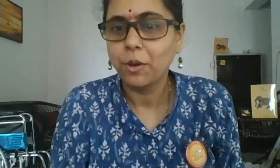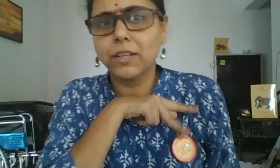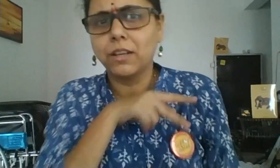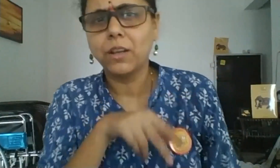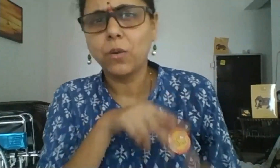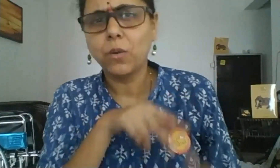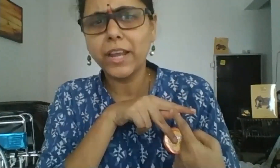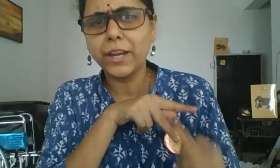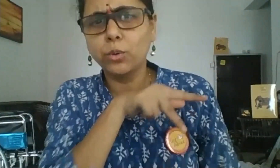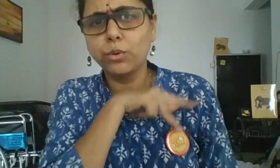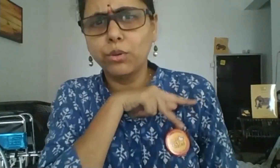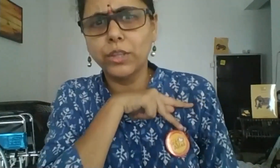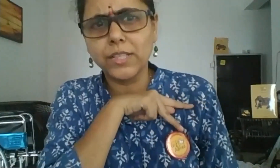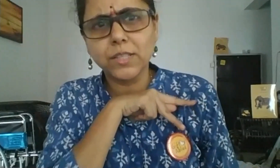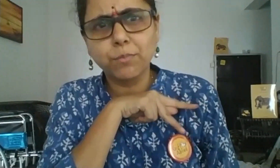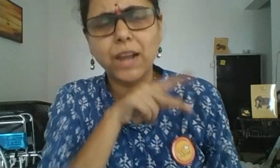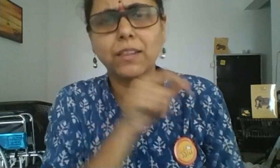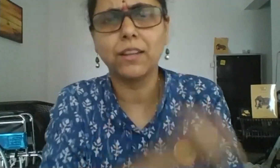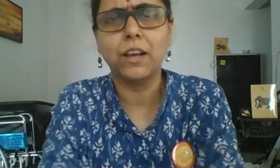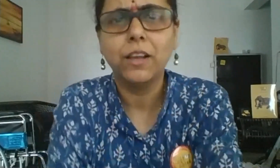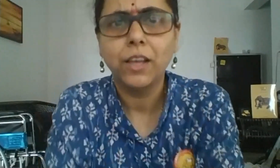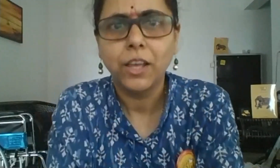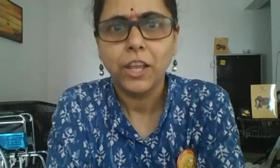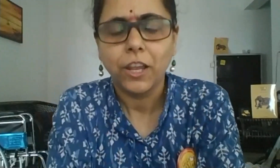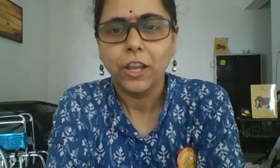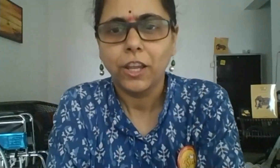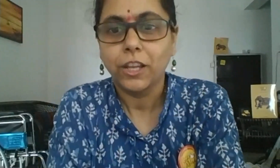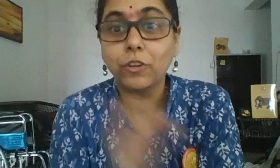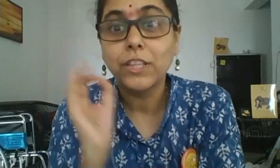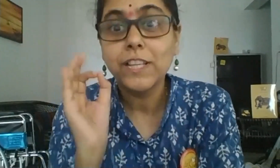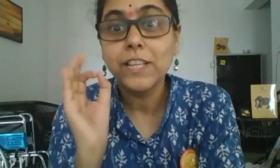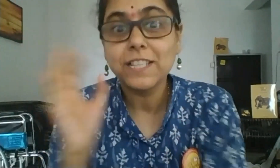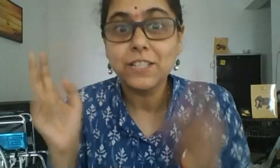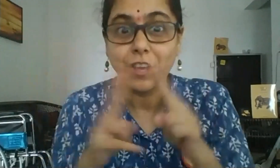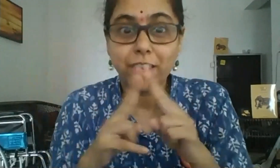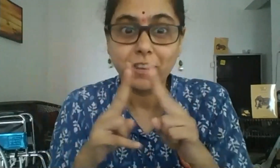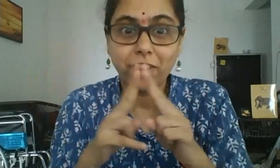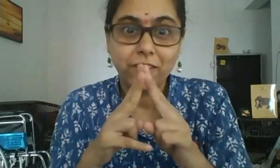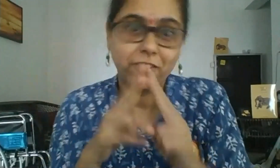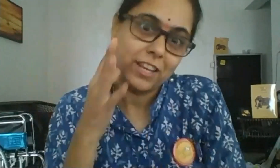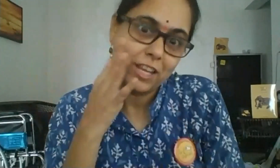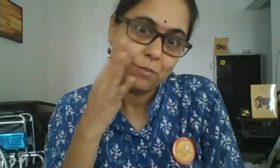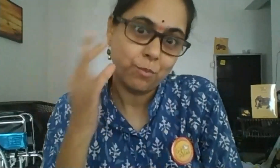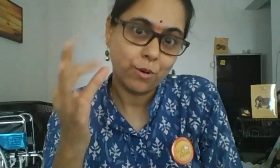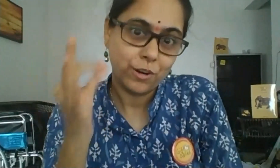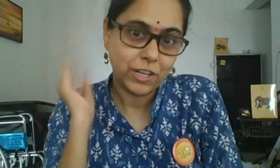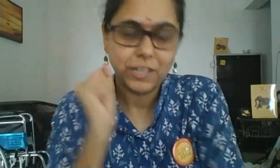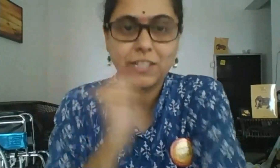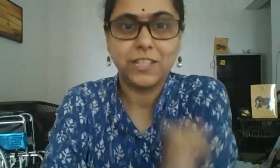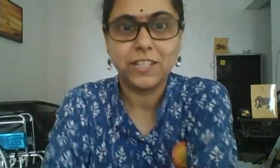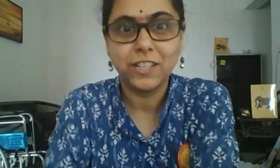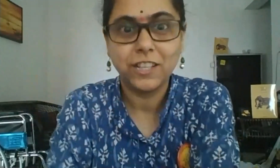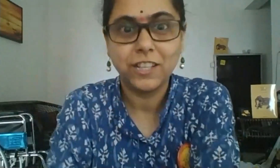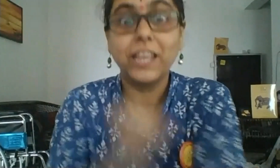Prarthana. Now what did I do? This Prarthana. Now this is very, very, very important.